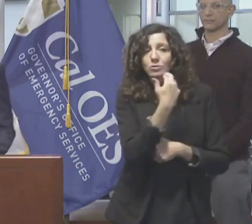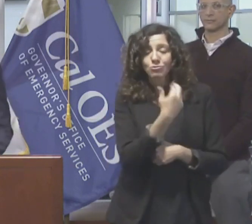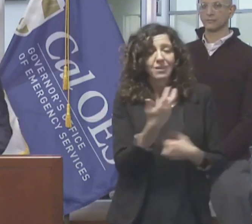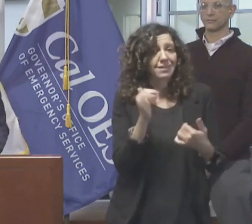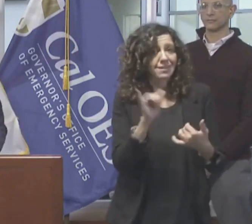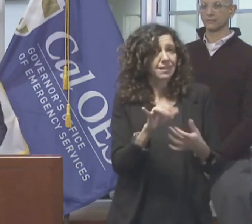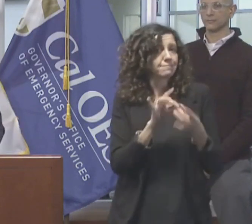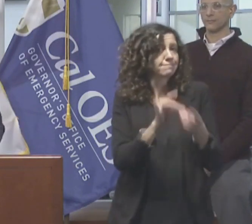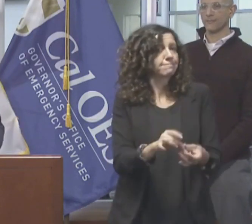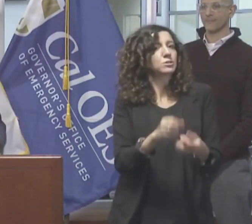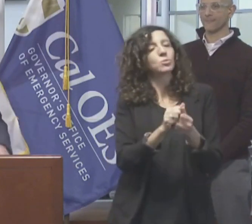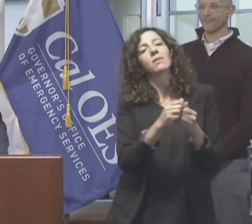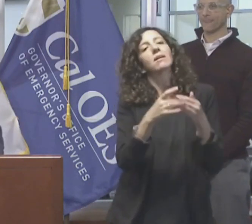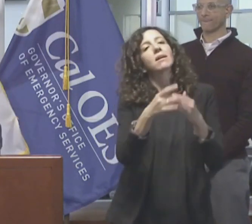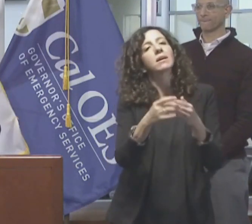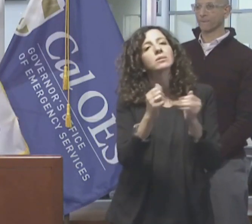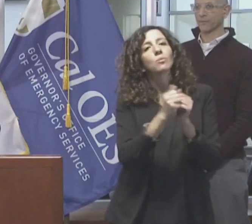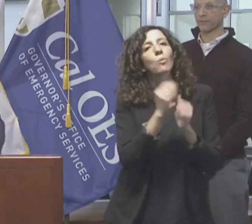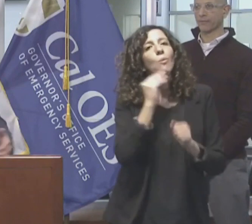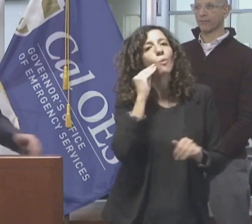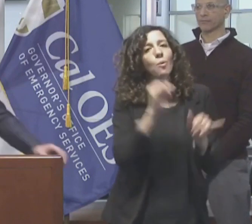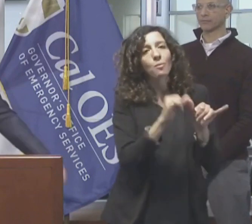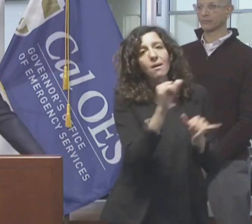guidance on home isolation. So